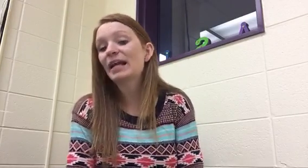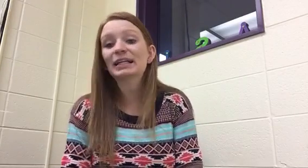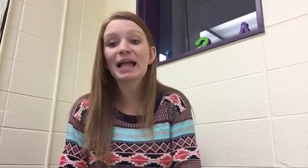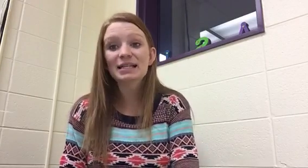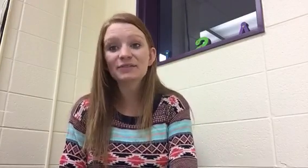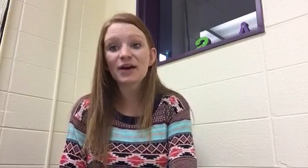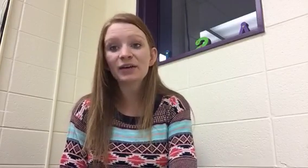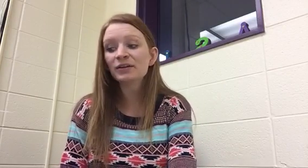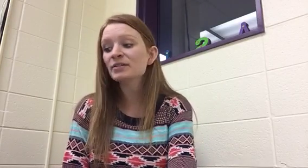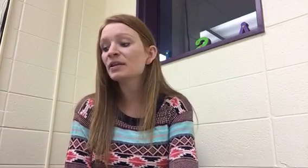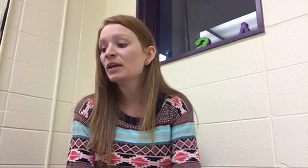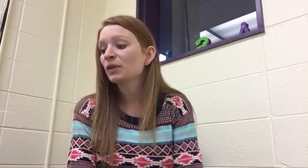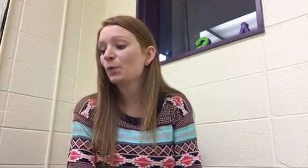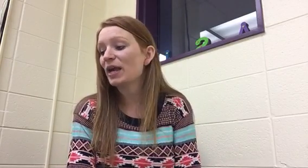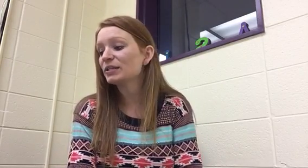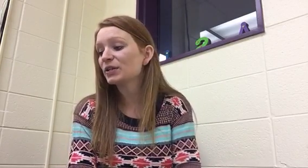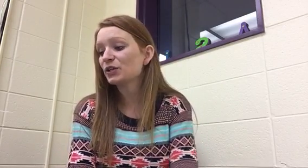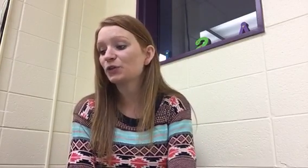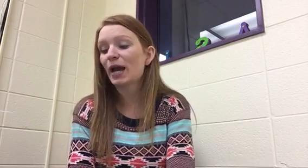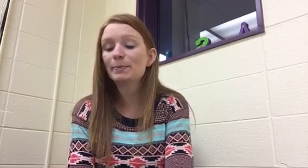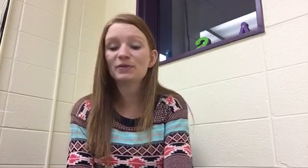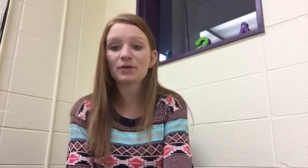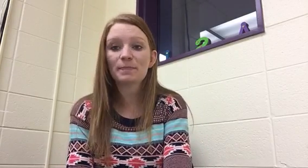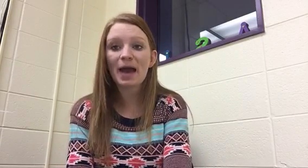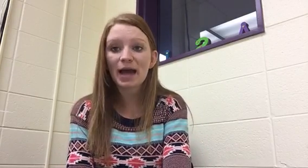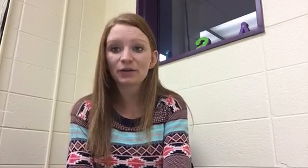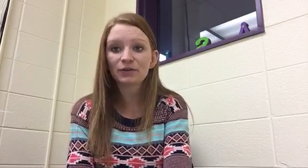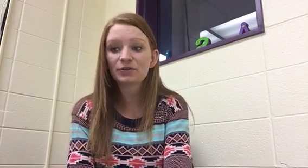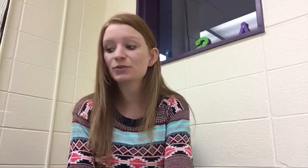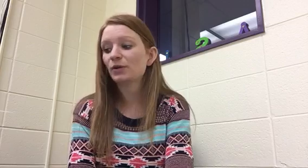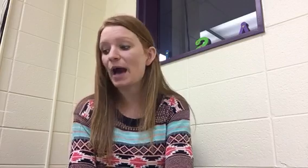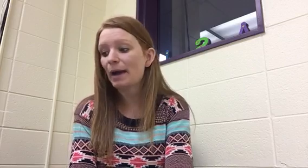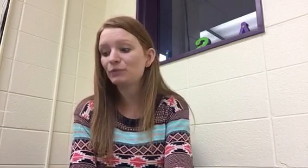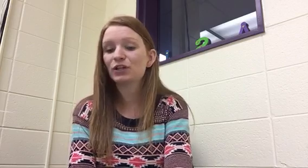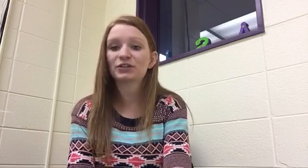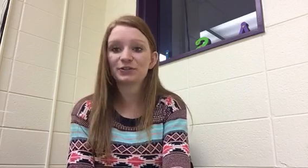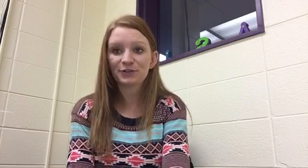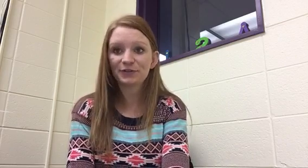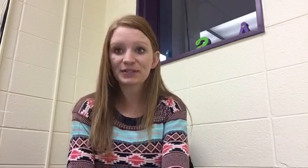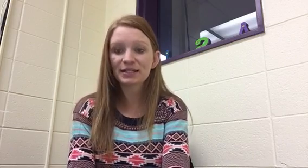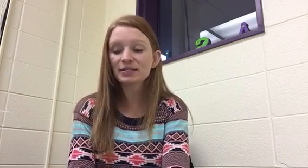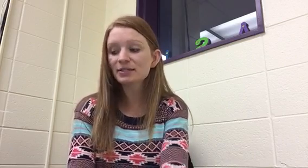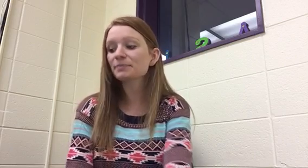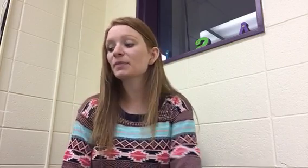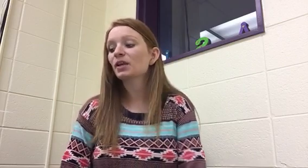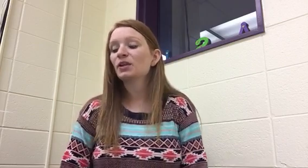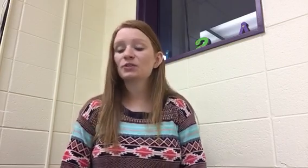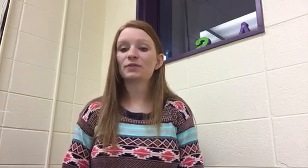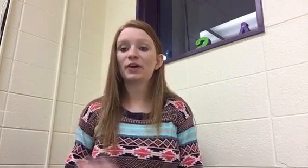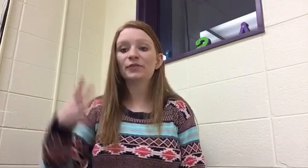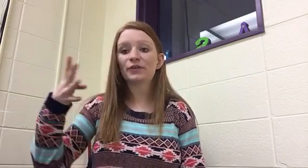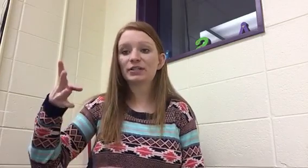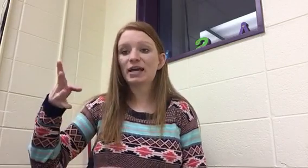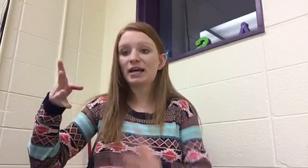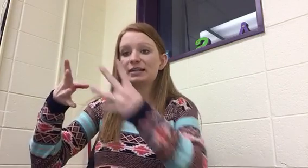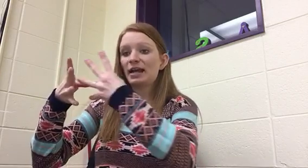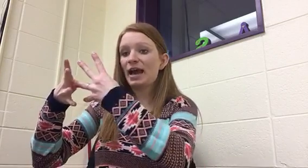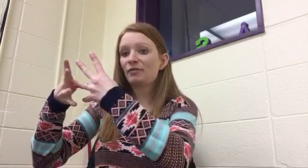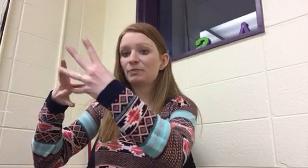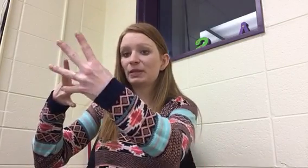of classifiers. They're ways to describe different patterns or objects and surfaces. So the very first sign they have would be